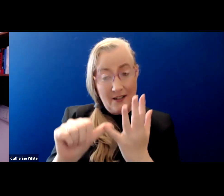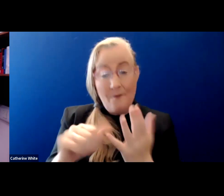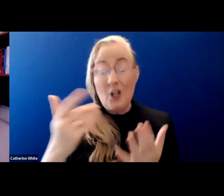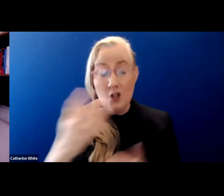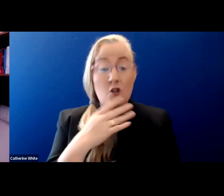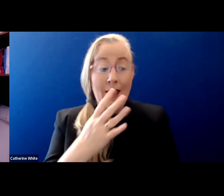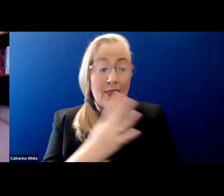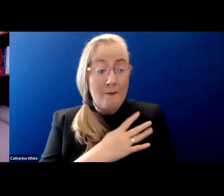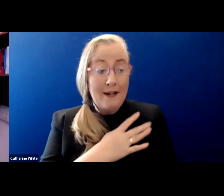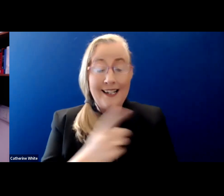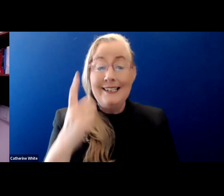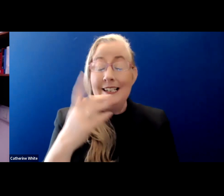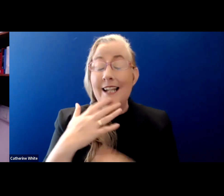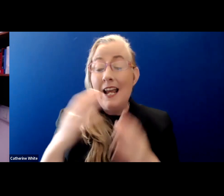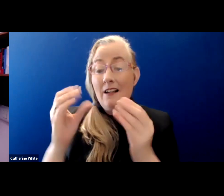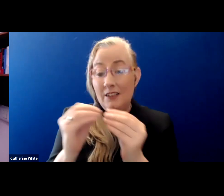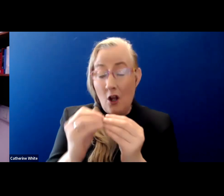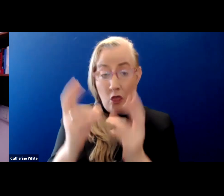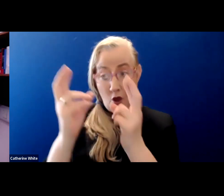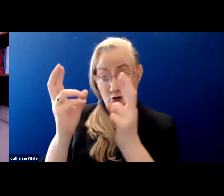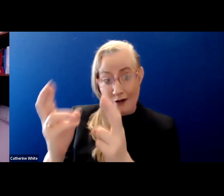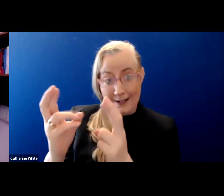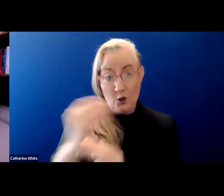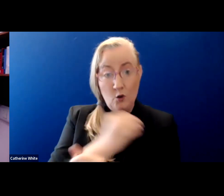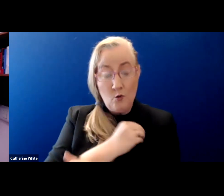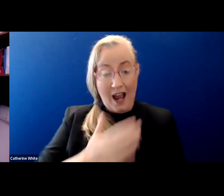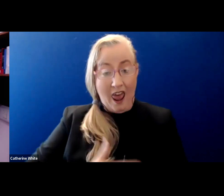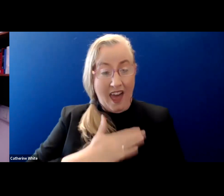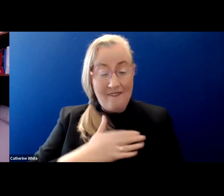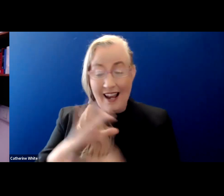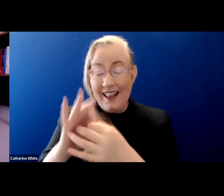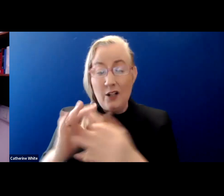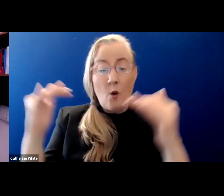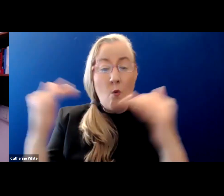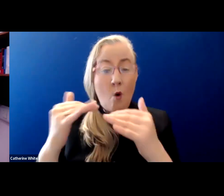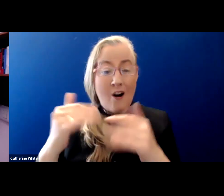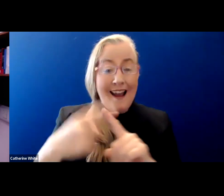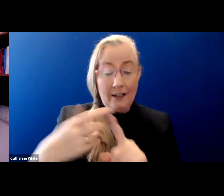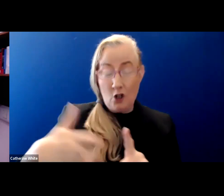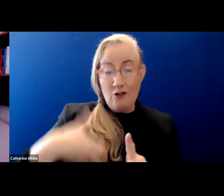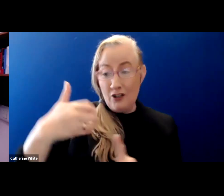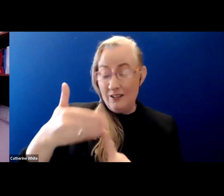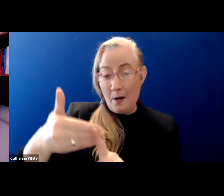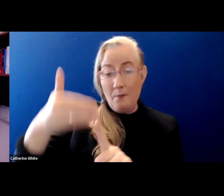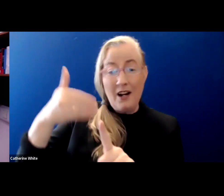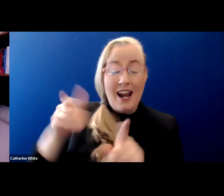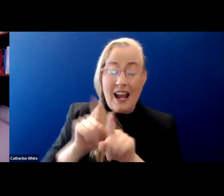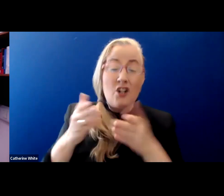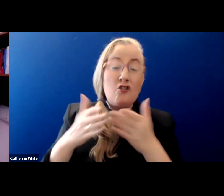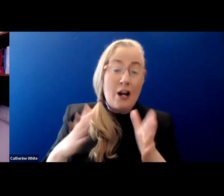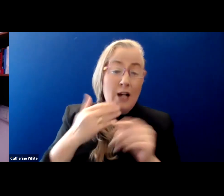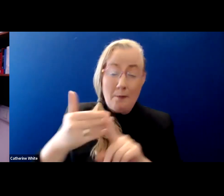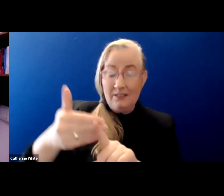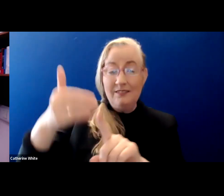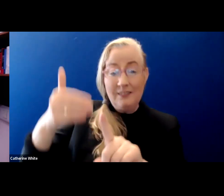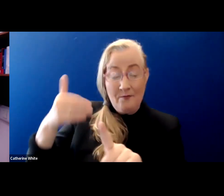has emphasized the risks to the right to life presented by war and aggression in its two previous general comments on the right to life,